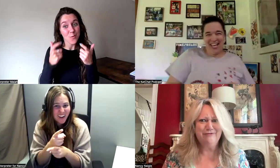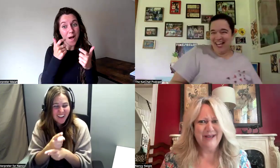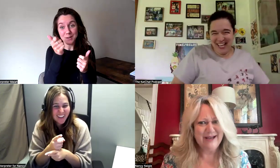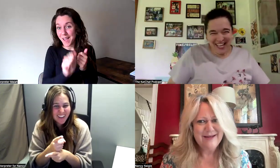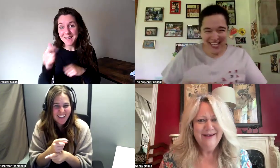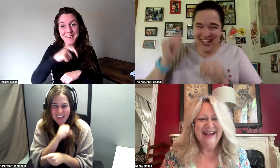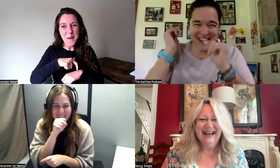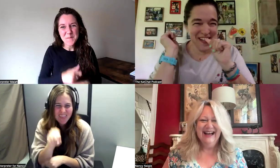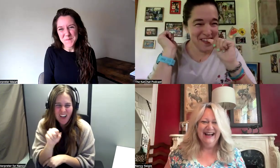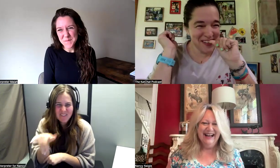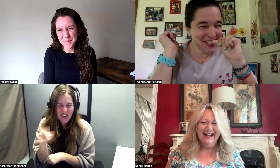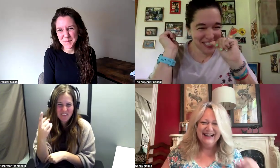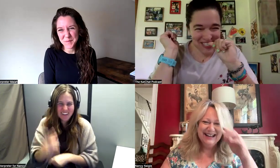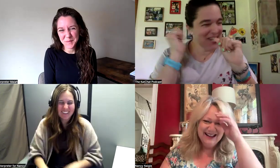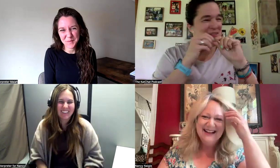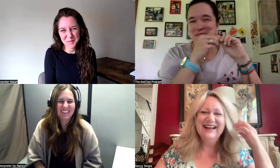love PureFlix.